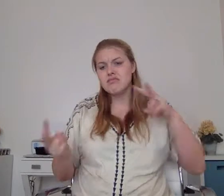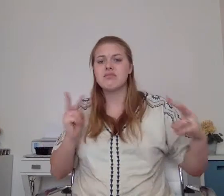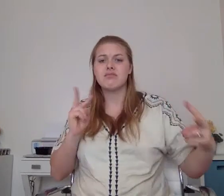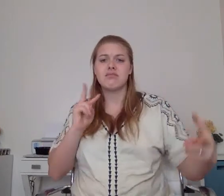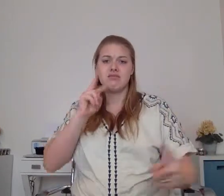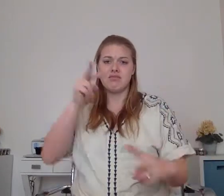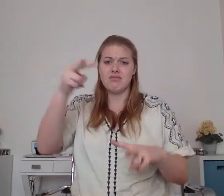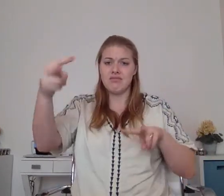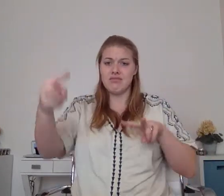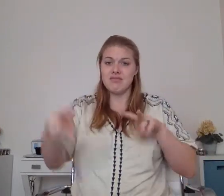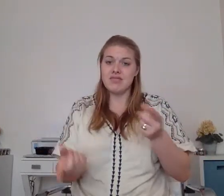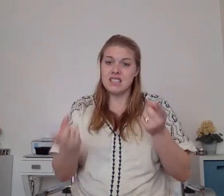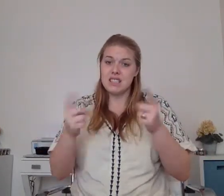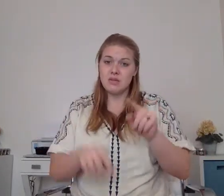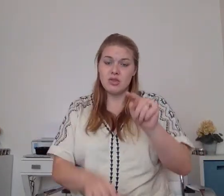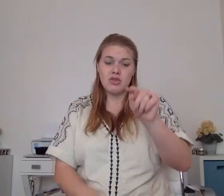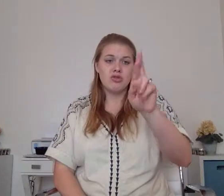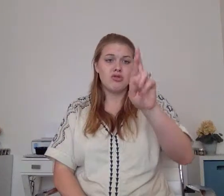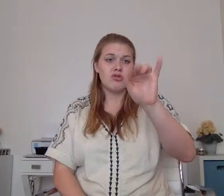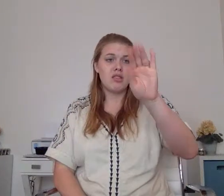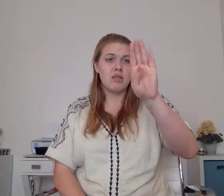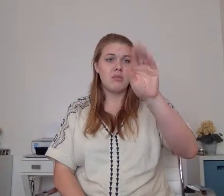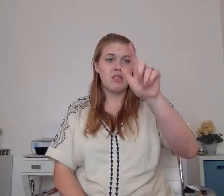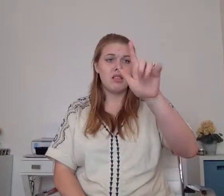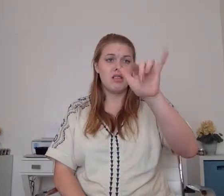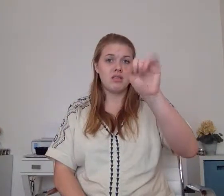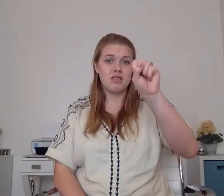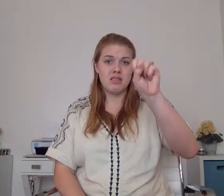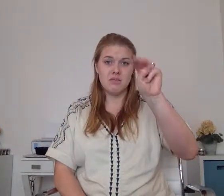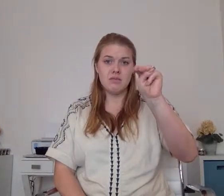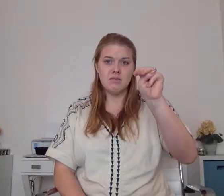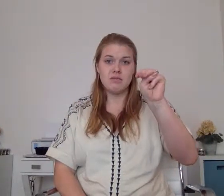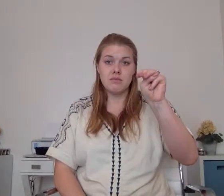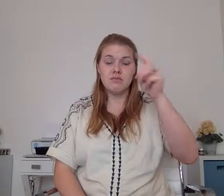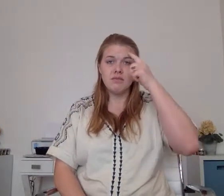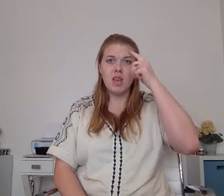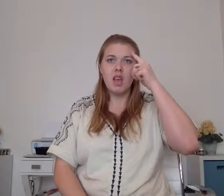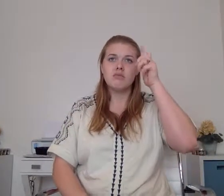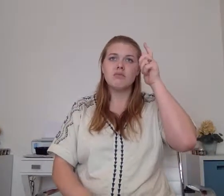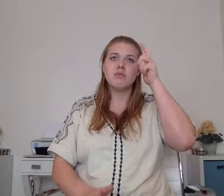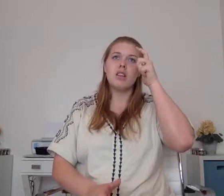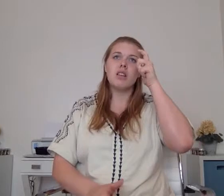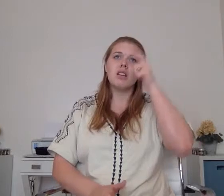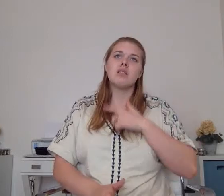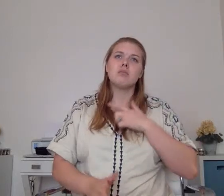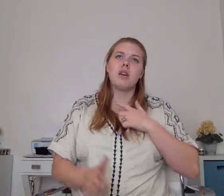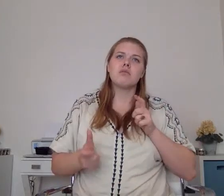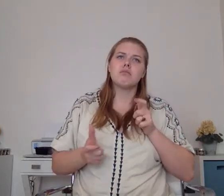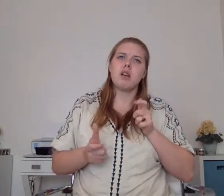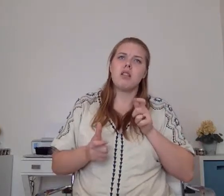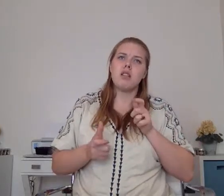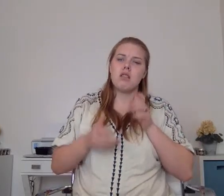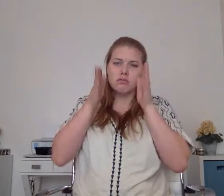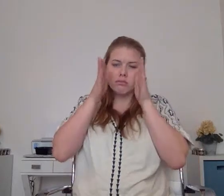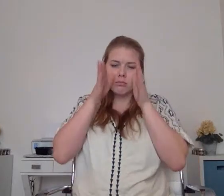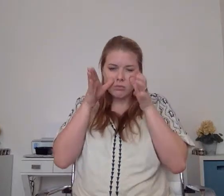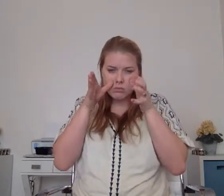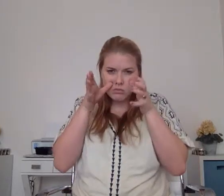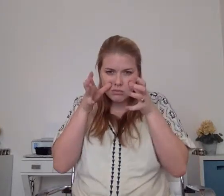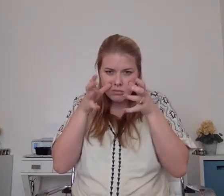to us. It shrinks our minds, for sure, but it also shrinks our hearts to such an extent that we become